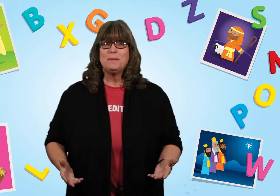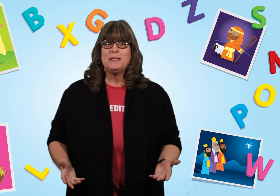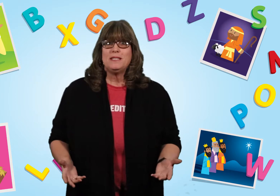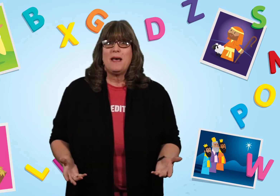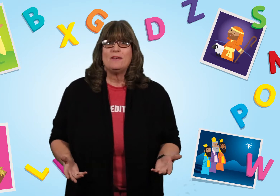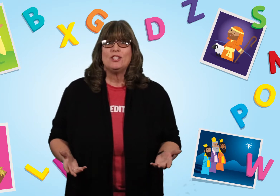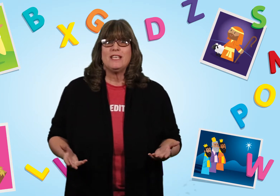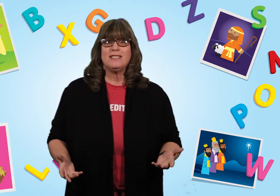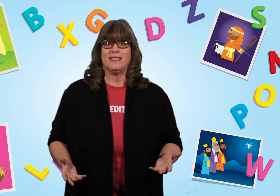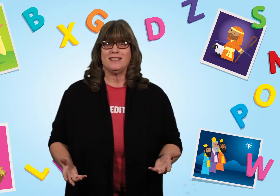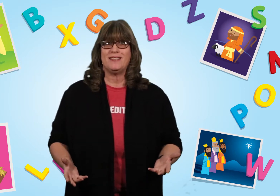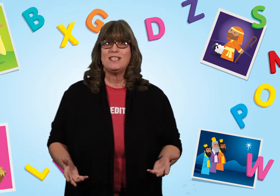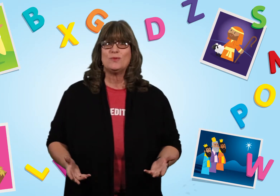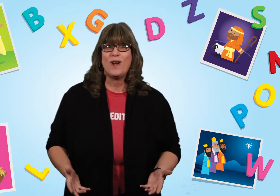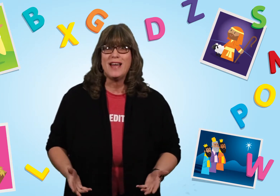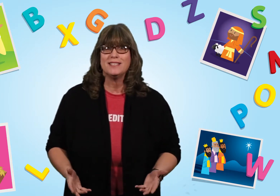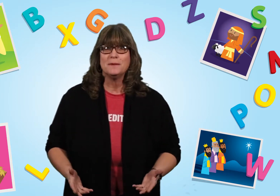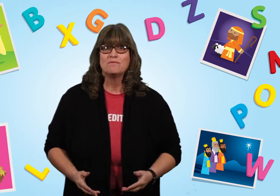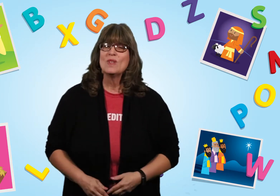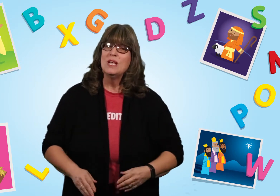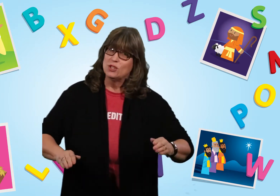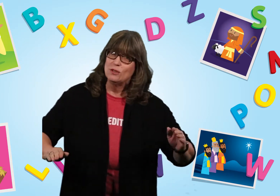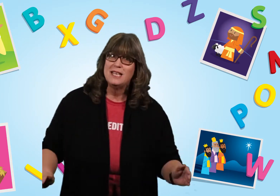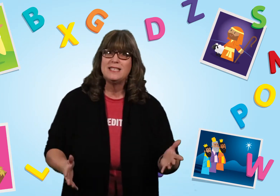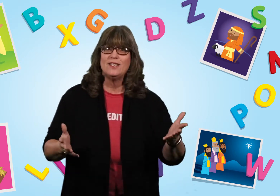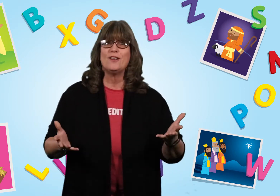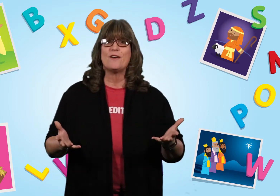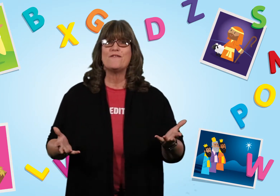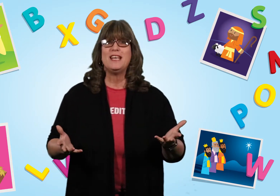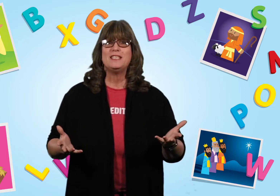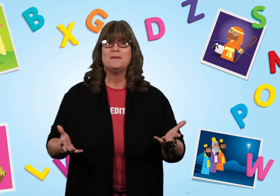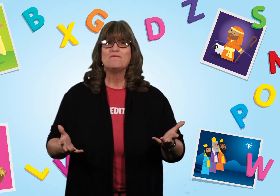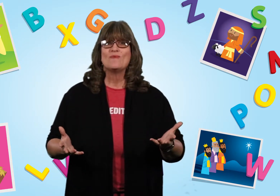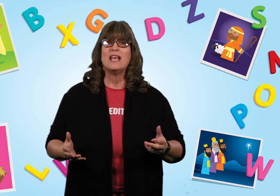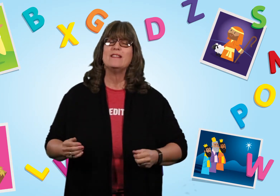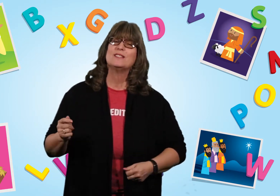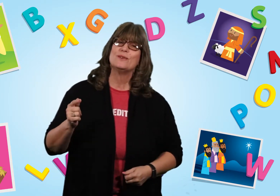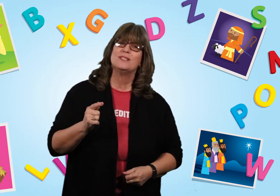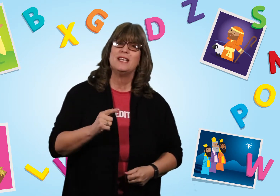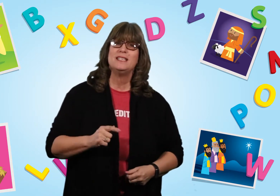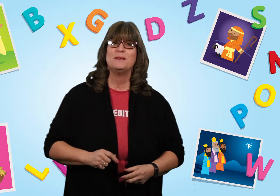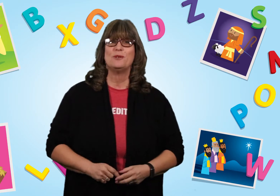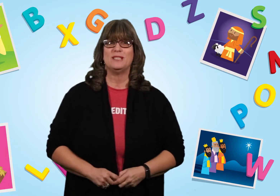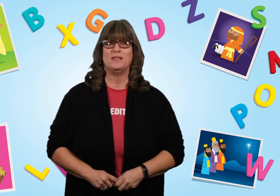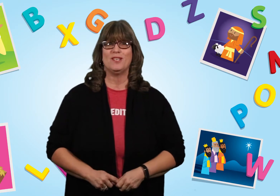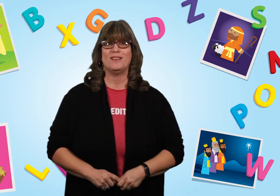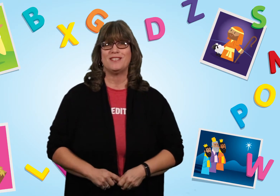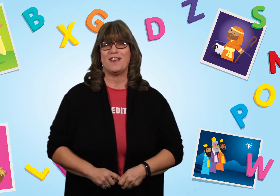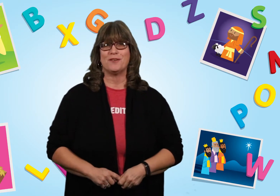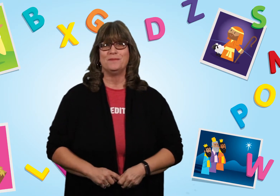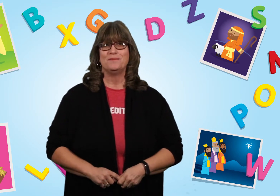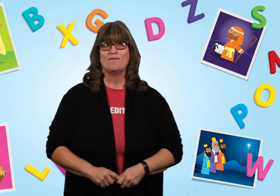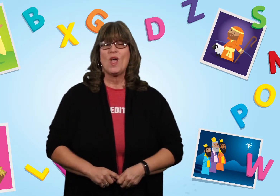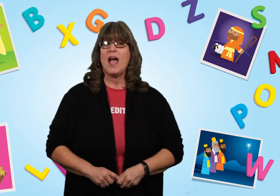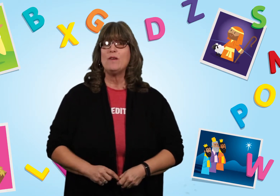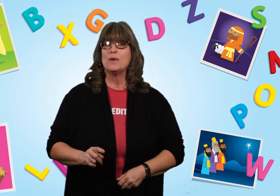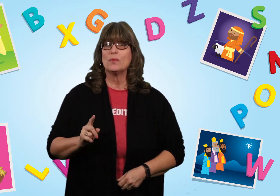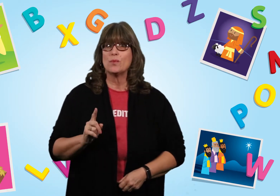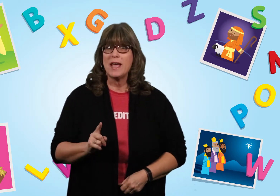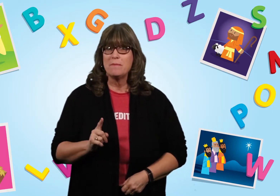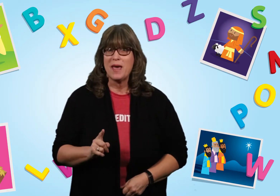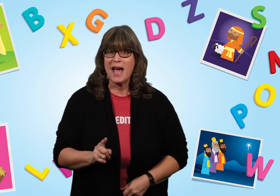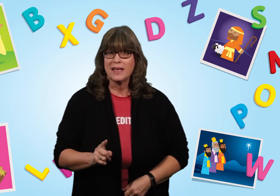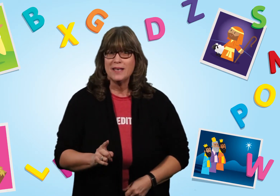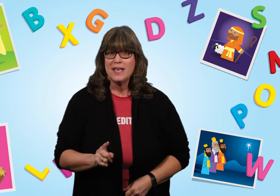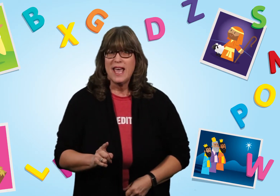Christmas is about Jesus. That's right. So let's get on our feet and let's go sing some Christmas songs together. I will